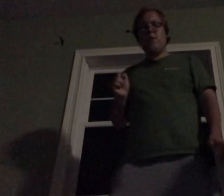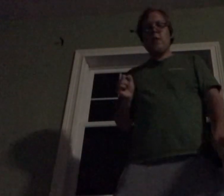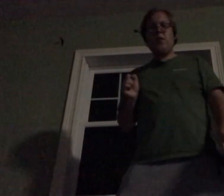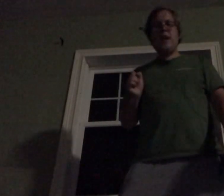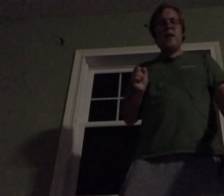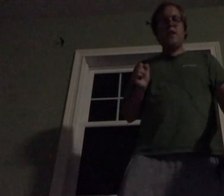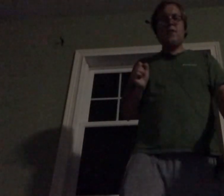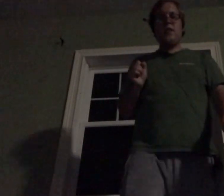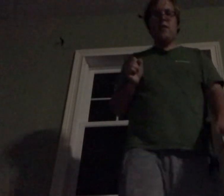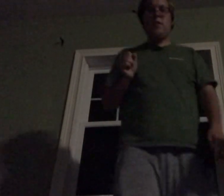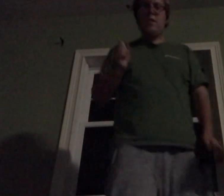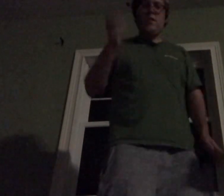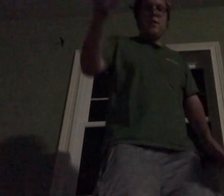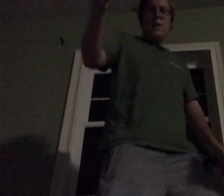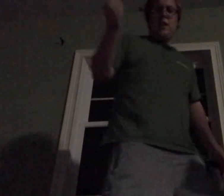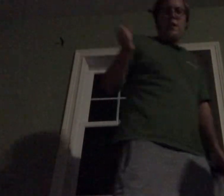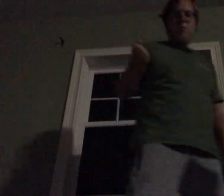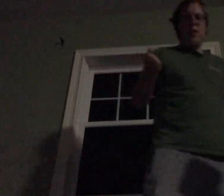work out. I